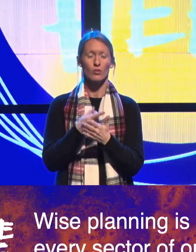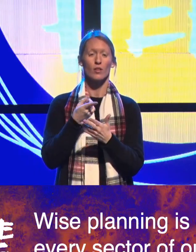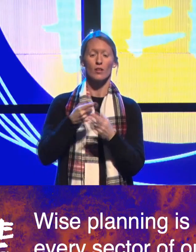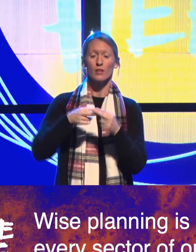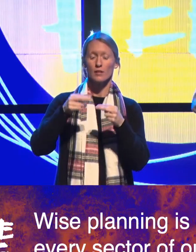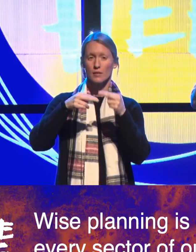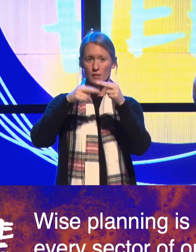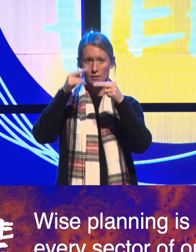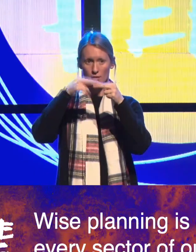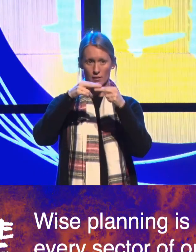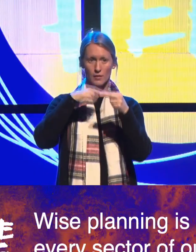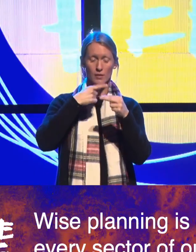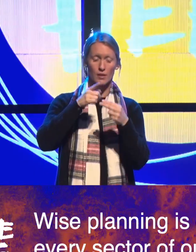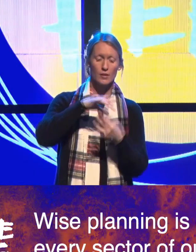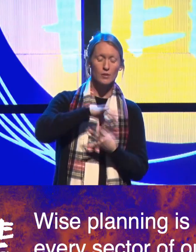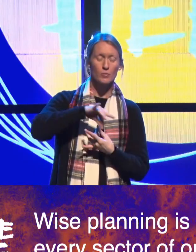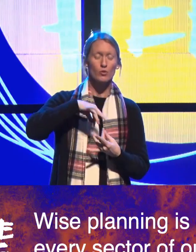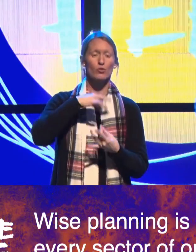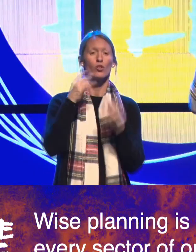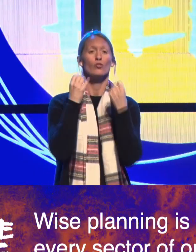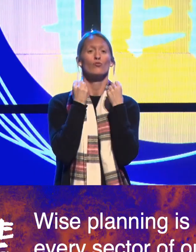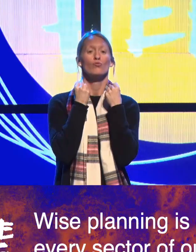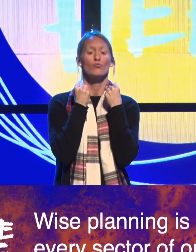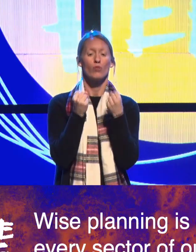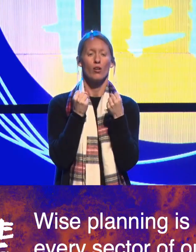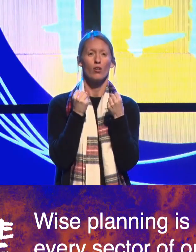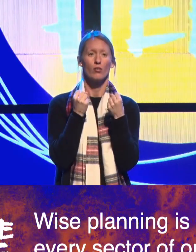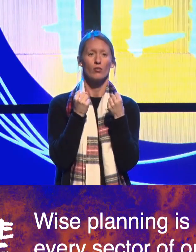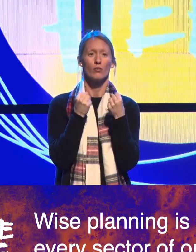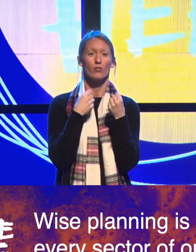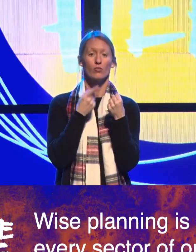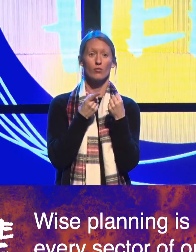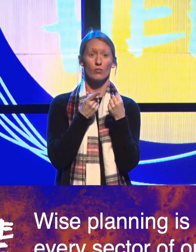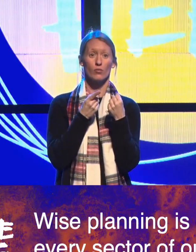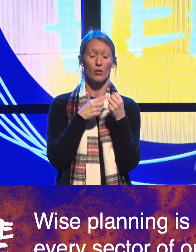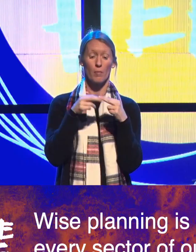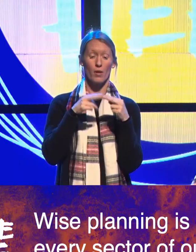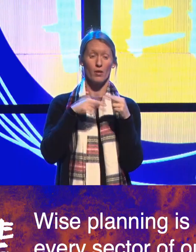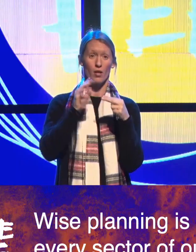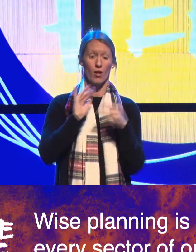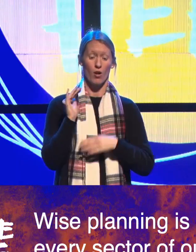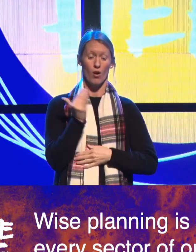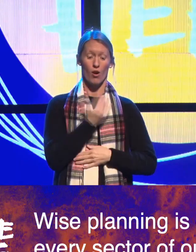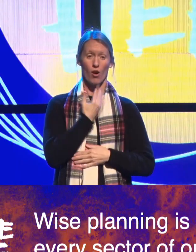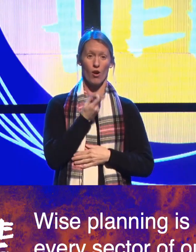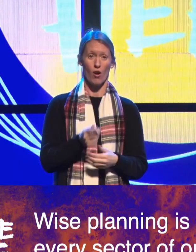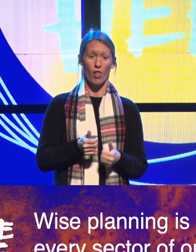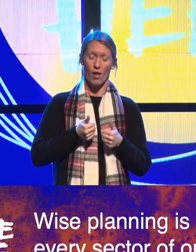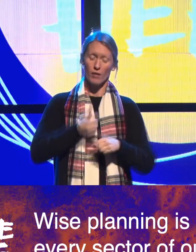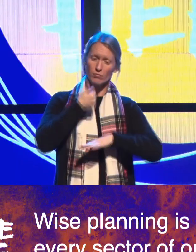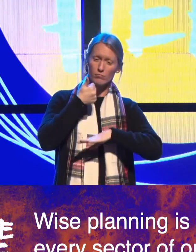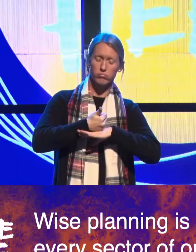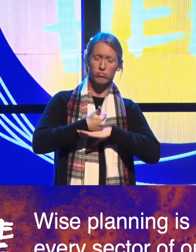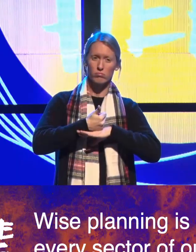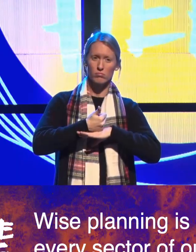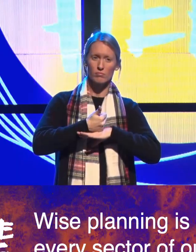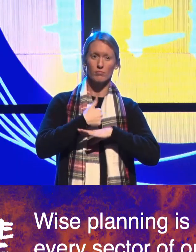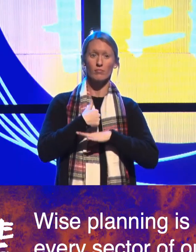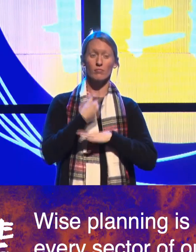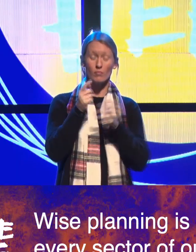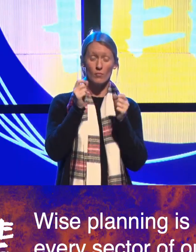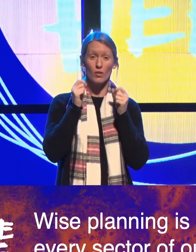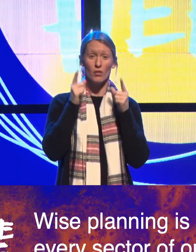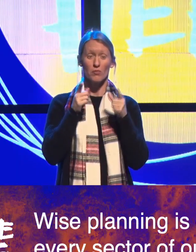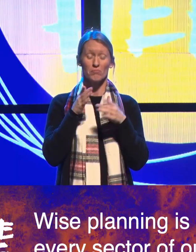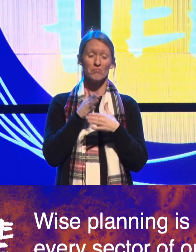spiritual tower, a strong tower. We're trying to build that in our lives. I don't know anybody that wakes up in the morning and goes, you know what? Mediocrity sounds